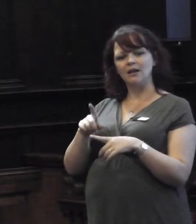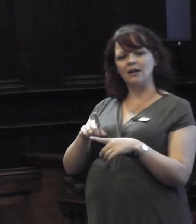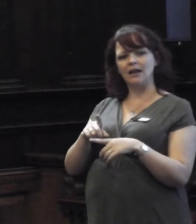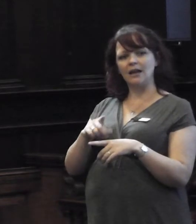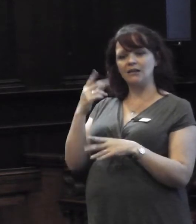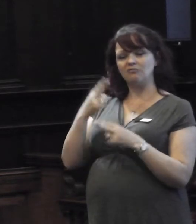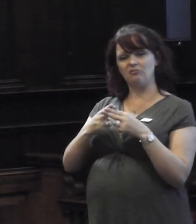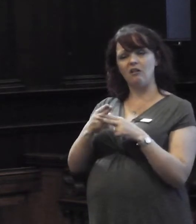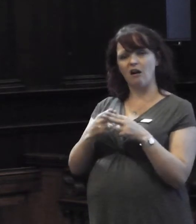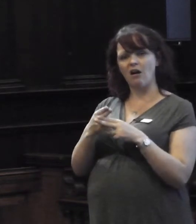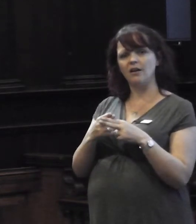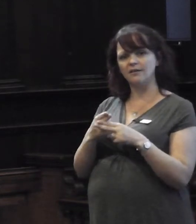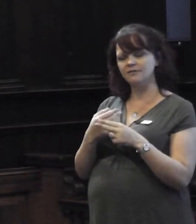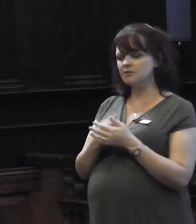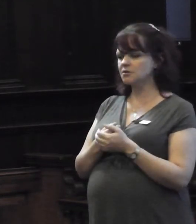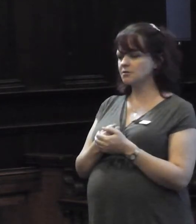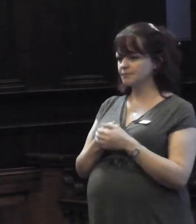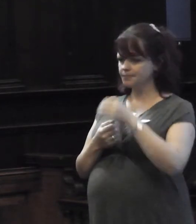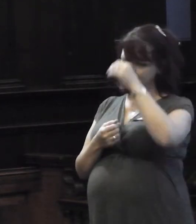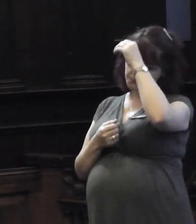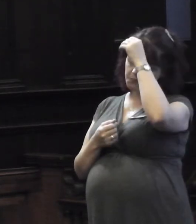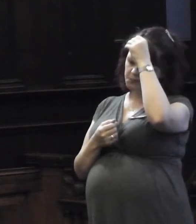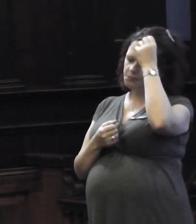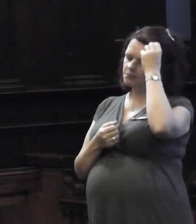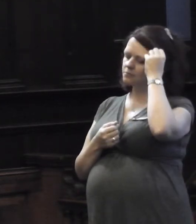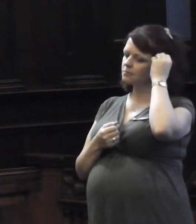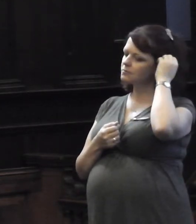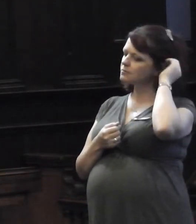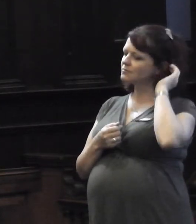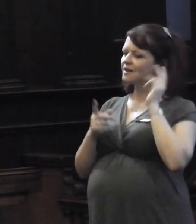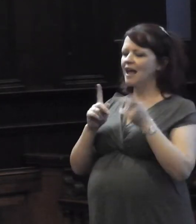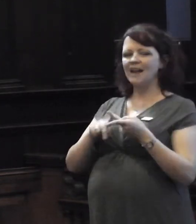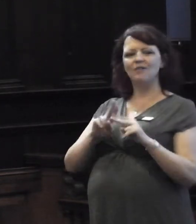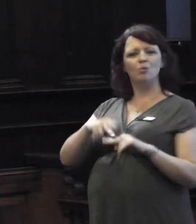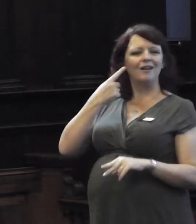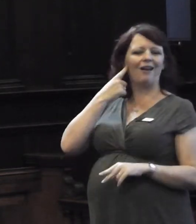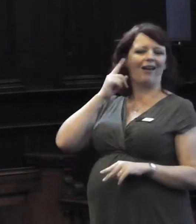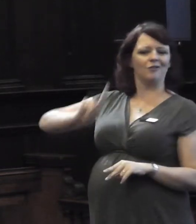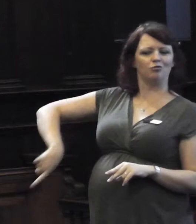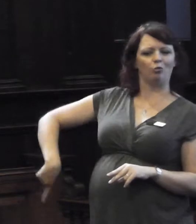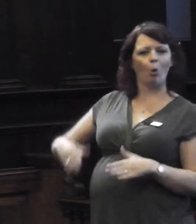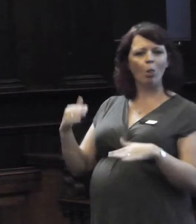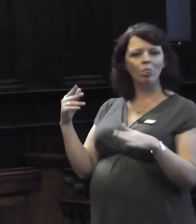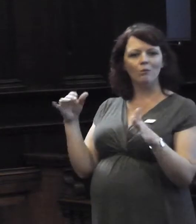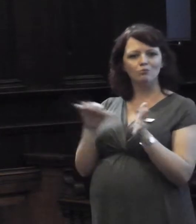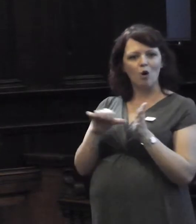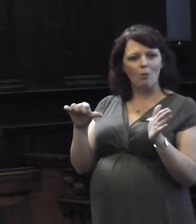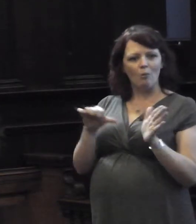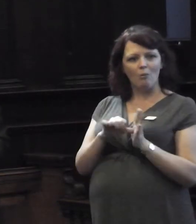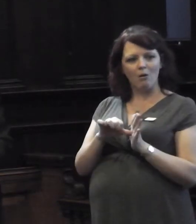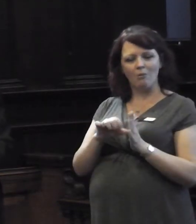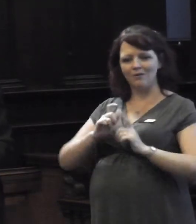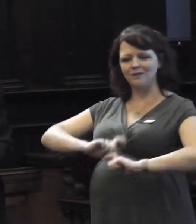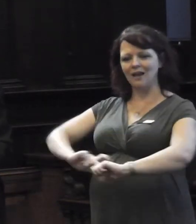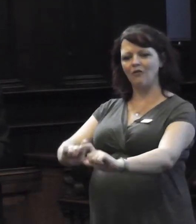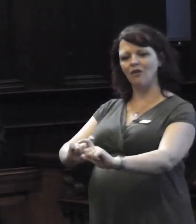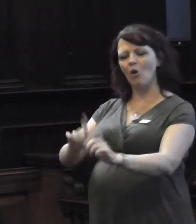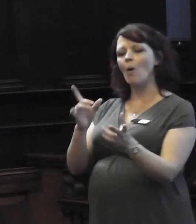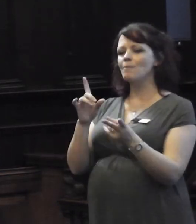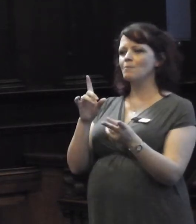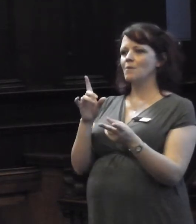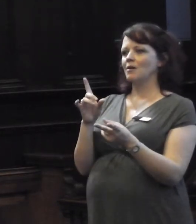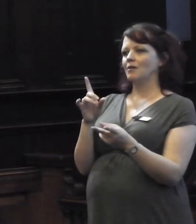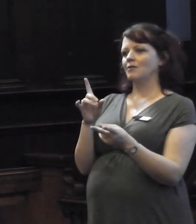the problems and potential problems are addressed now and from a child's